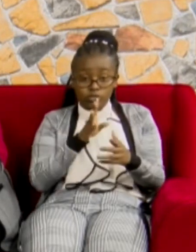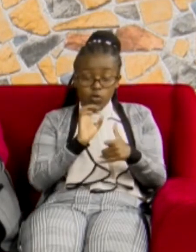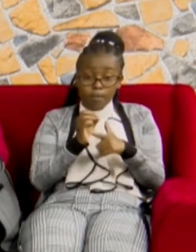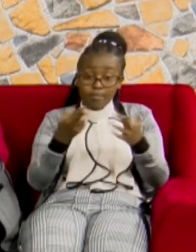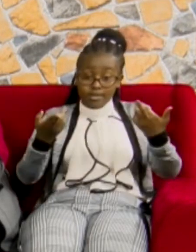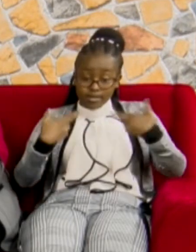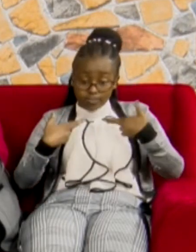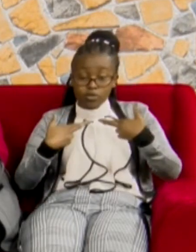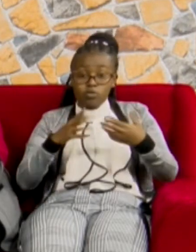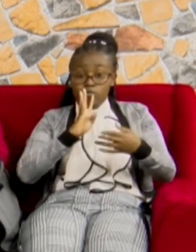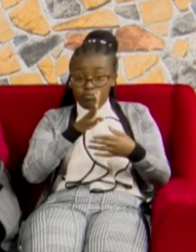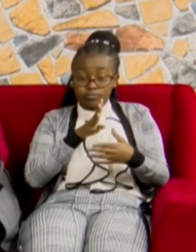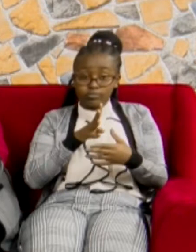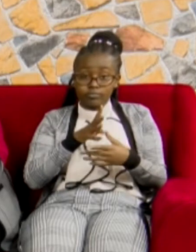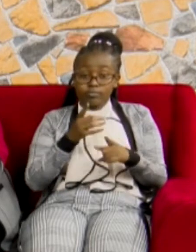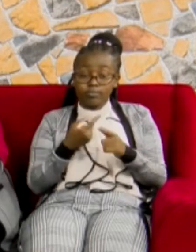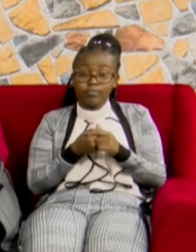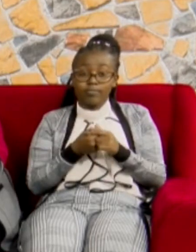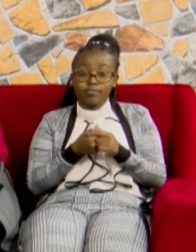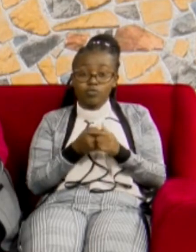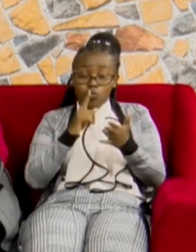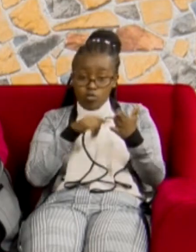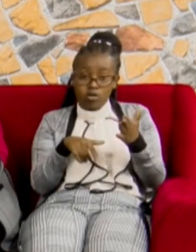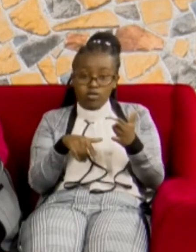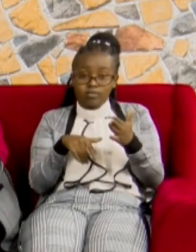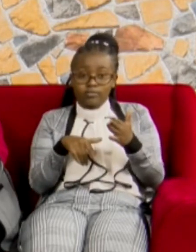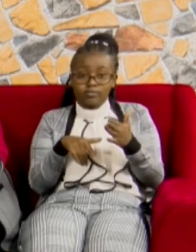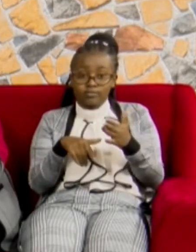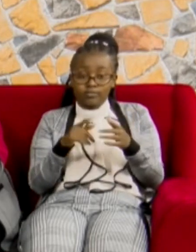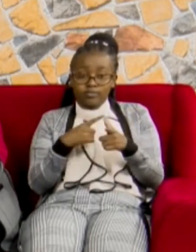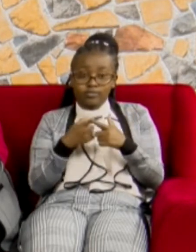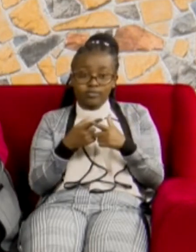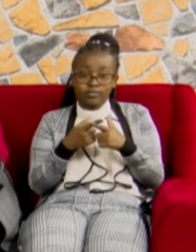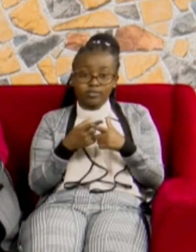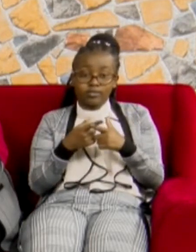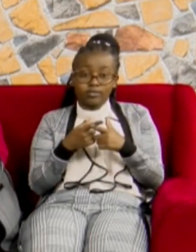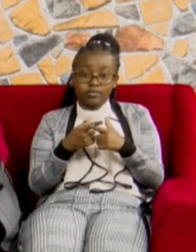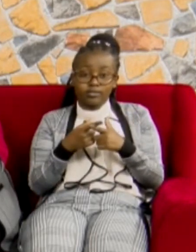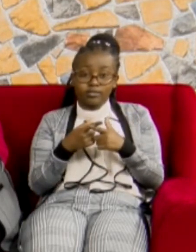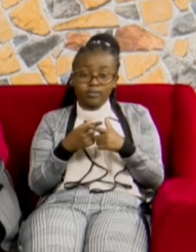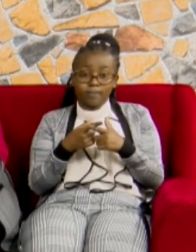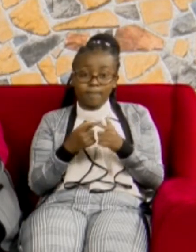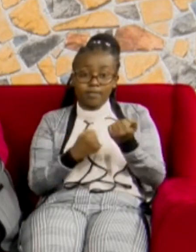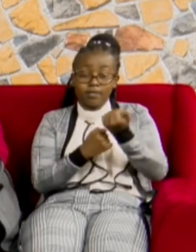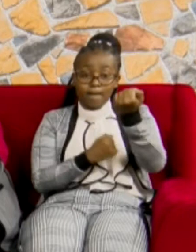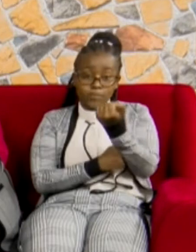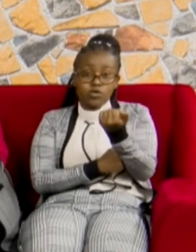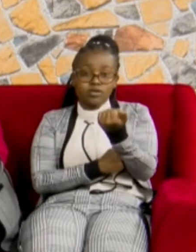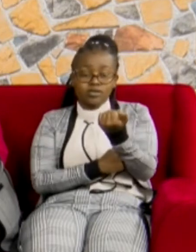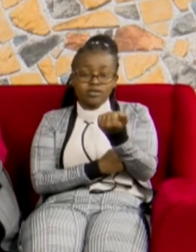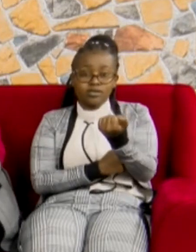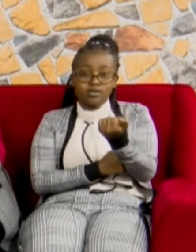receptive aspect of speech. Okay. And so but then gradually with support and intervention